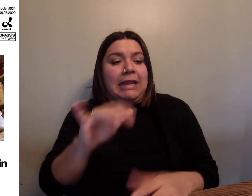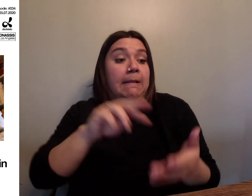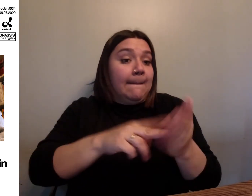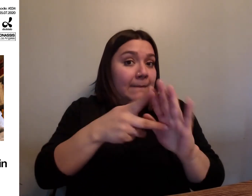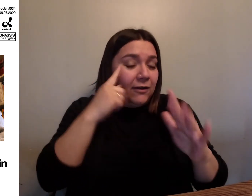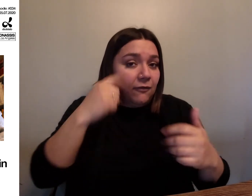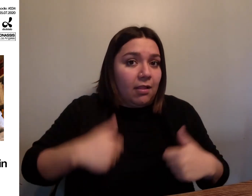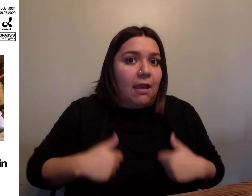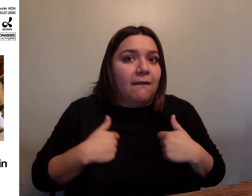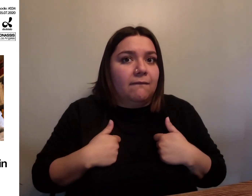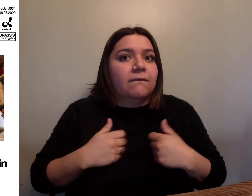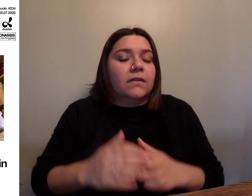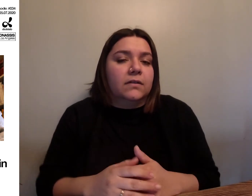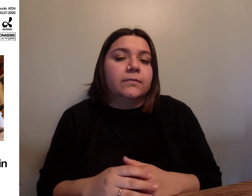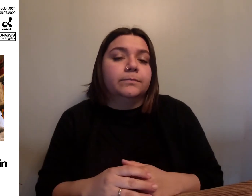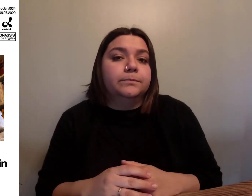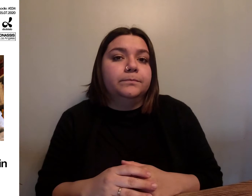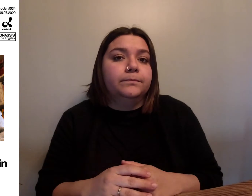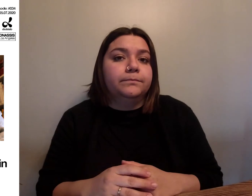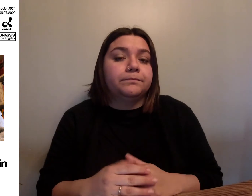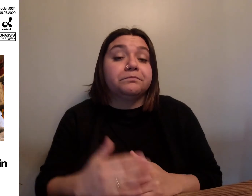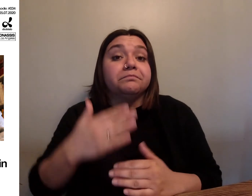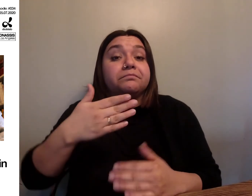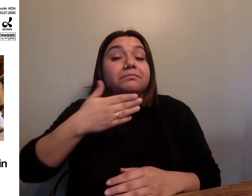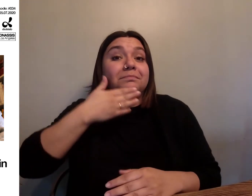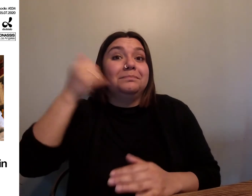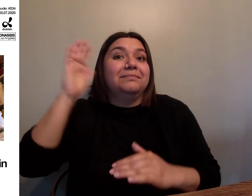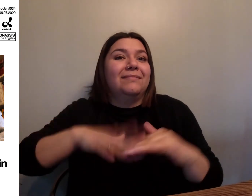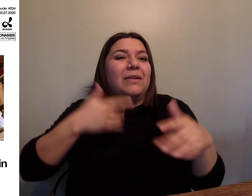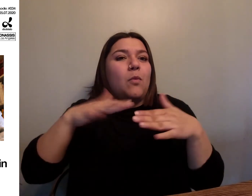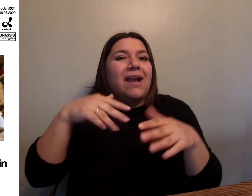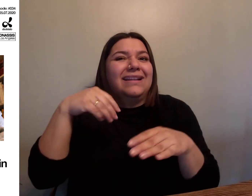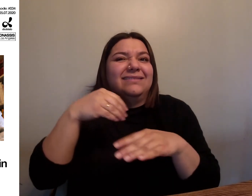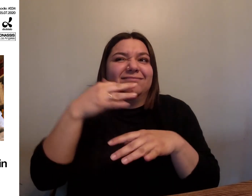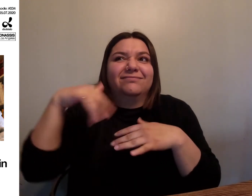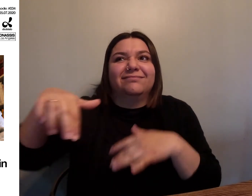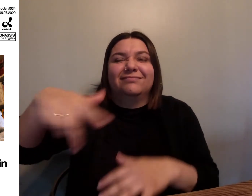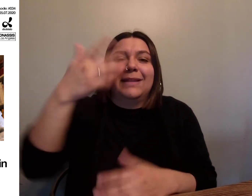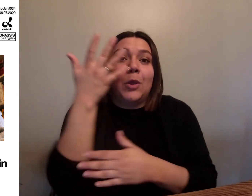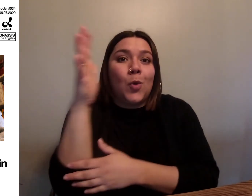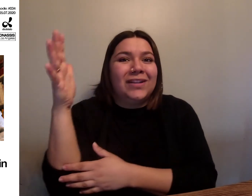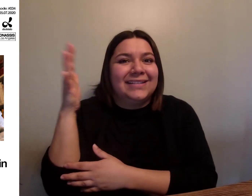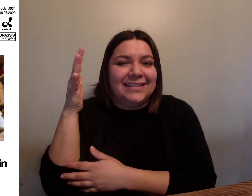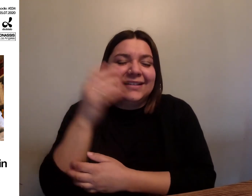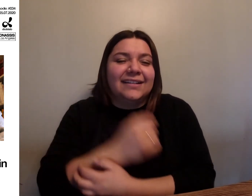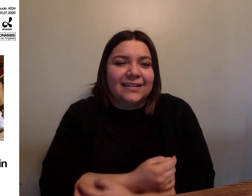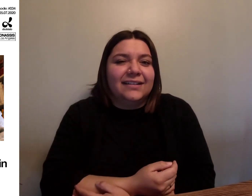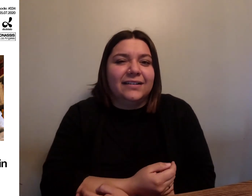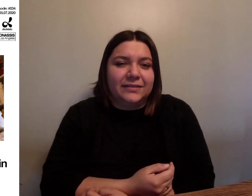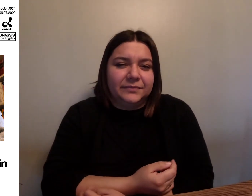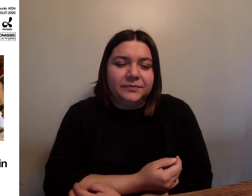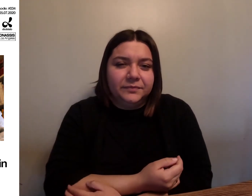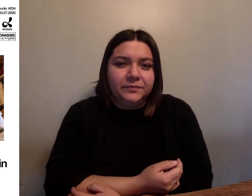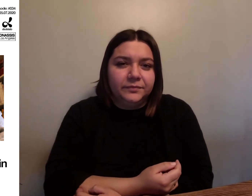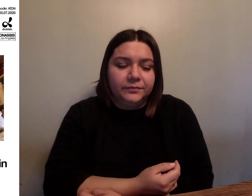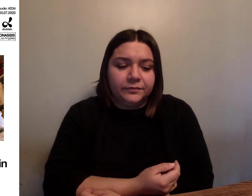meaning of life, better than when you walk in the woods. At least that's what